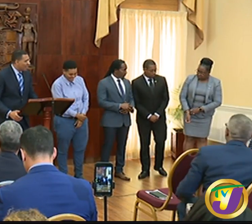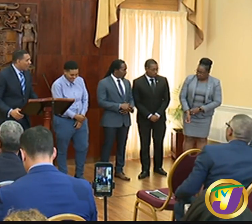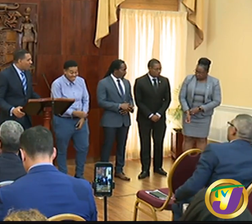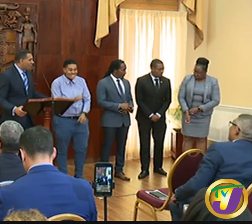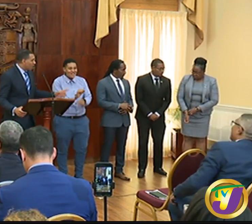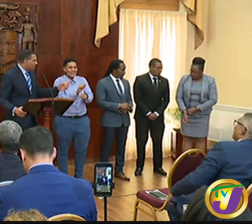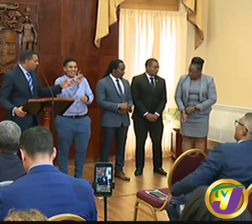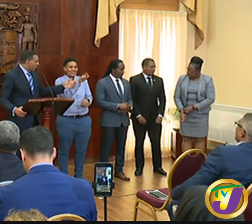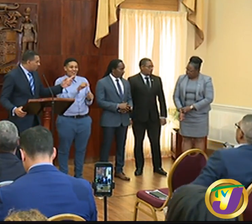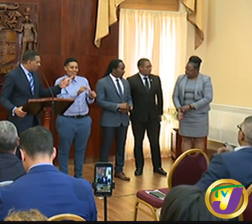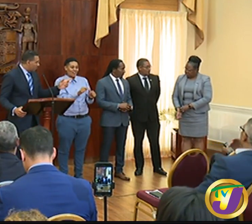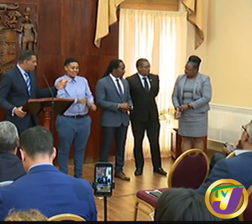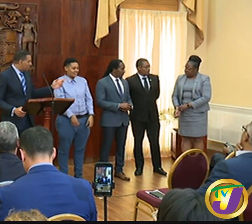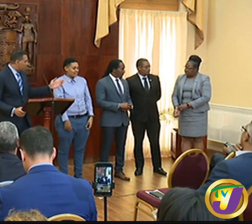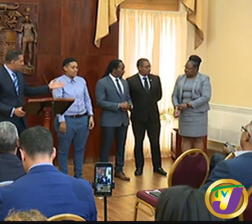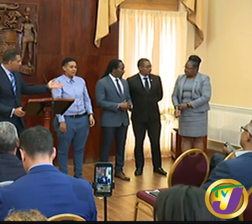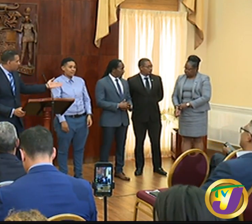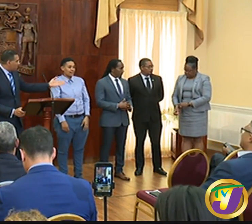those. All right, well,